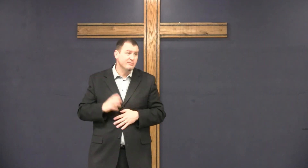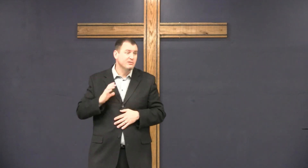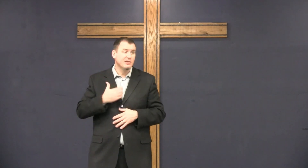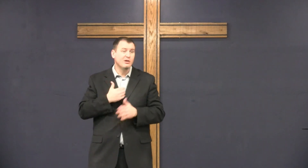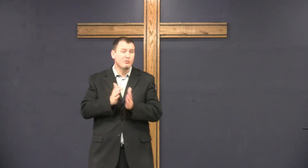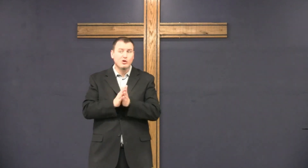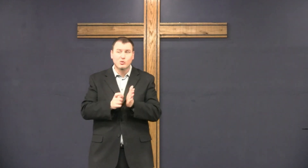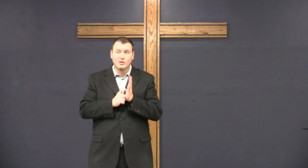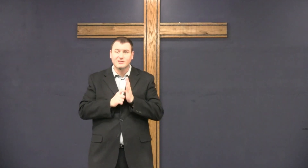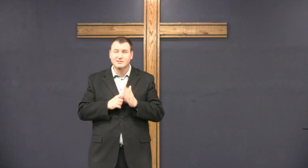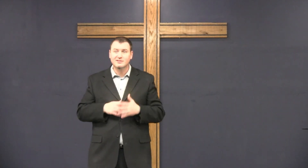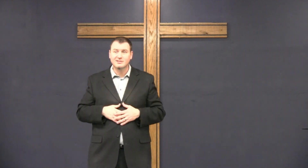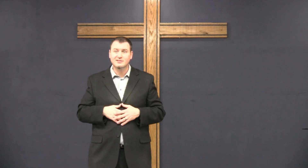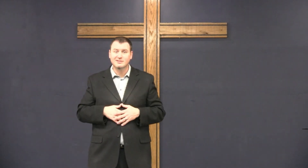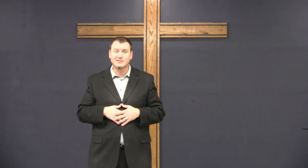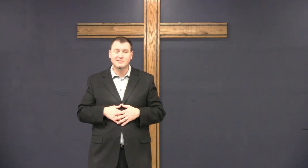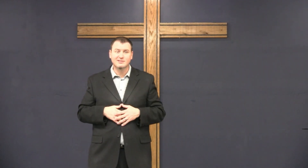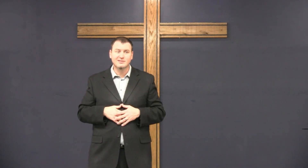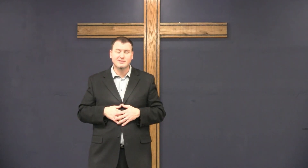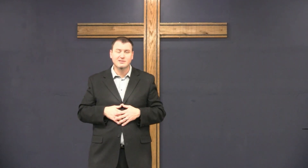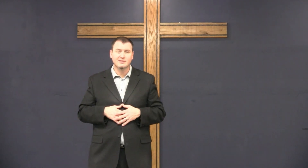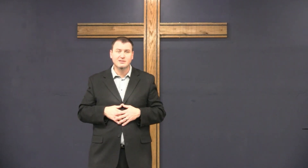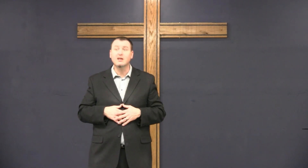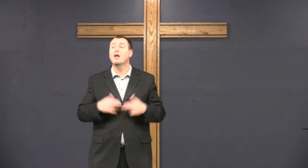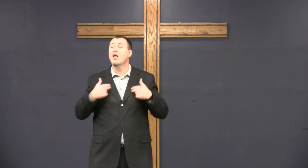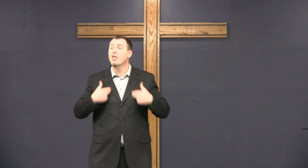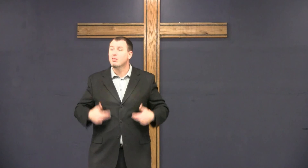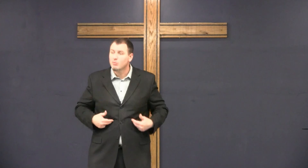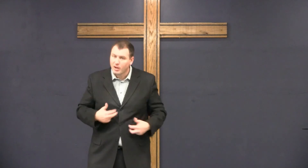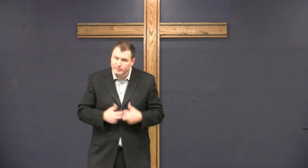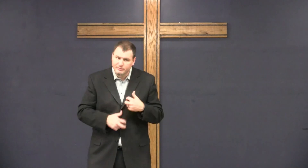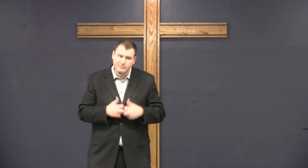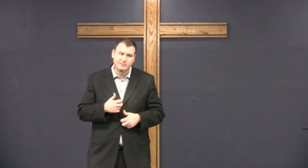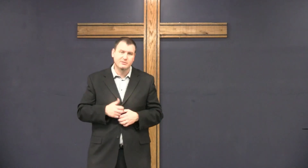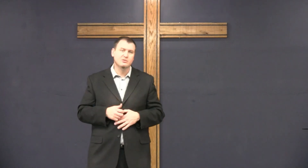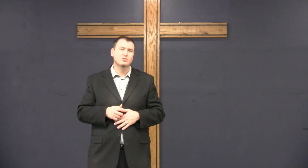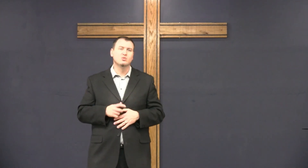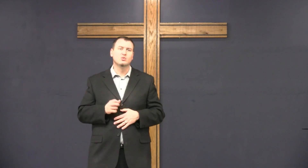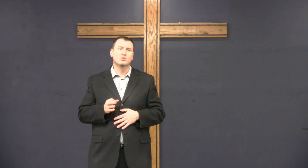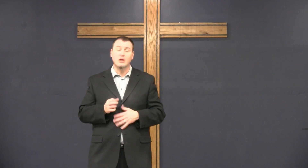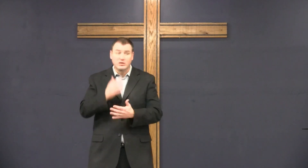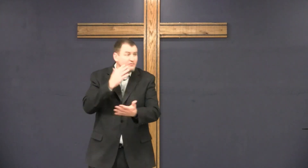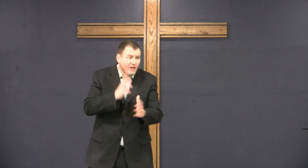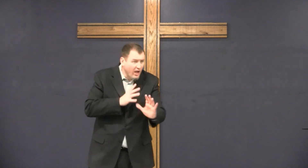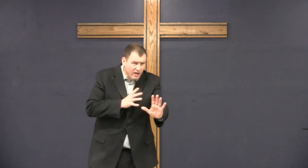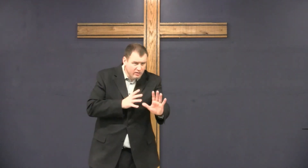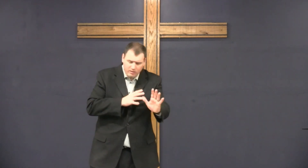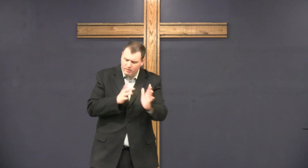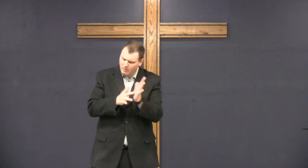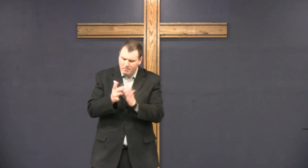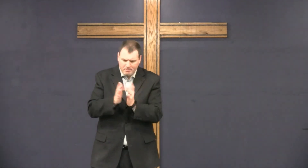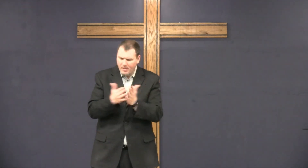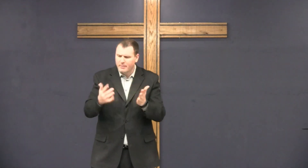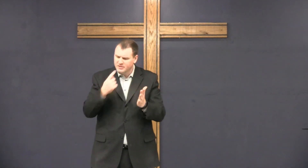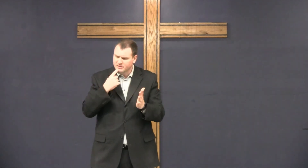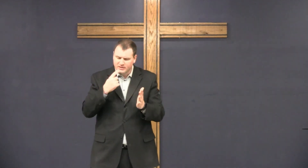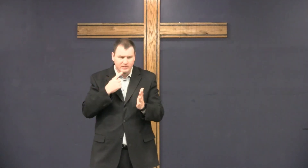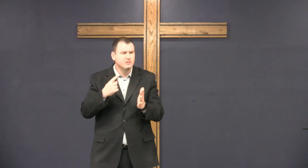short-term needs, the temporary things, health problems, and which is fine. You know, the